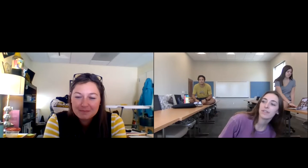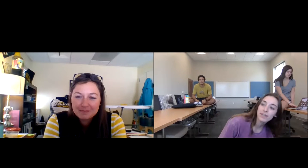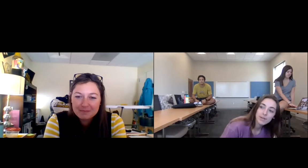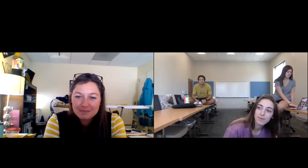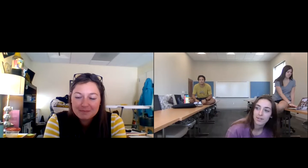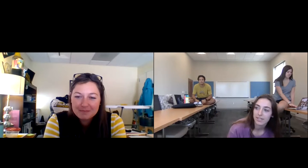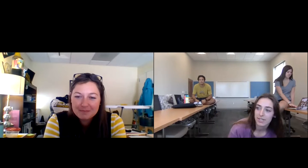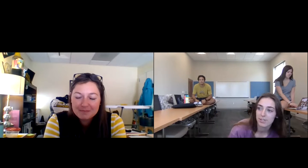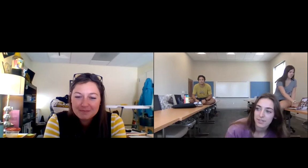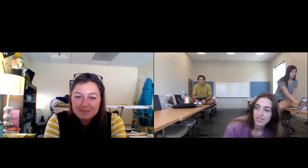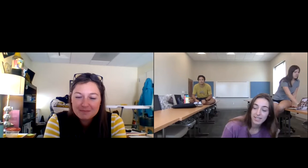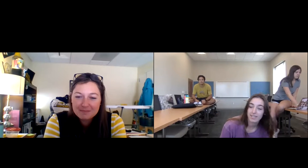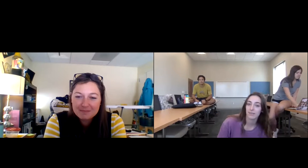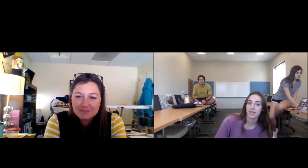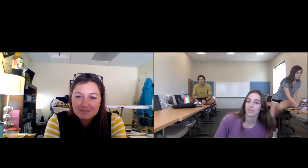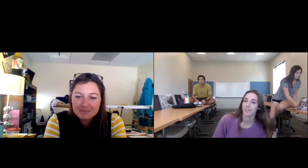read, we will teach the signs that we come across.